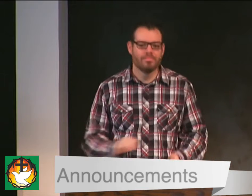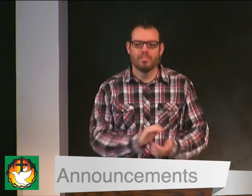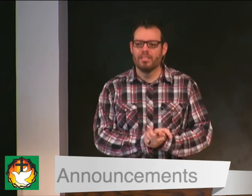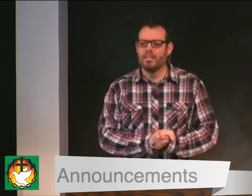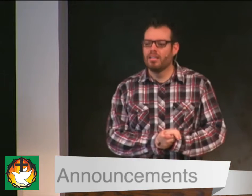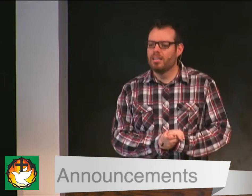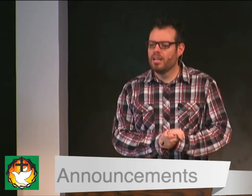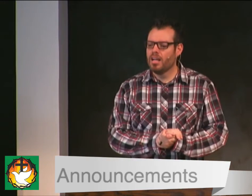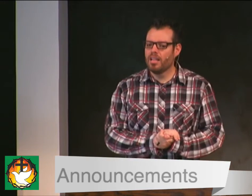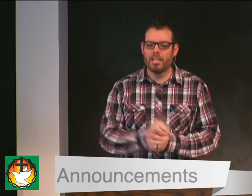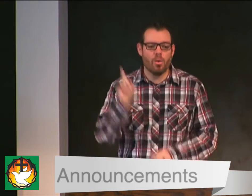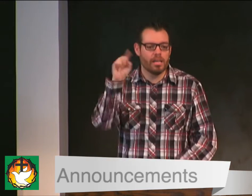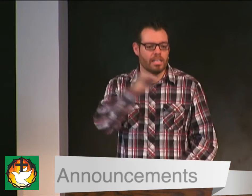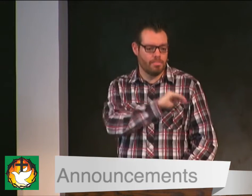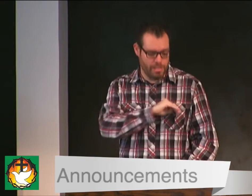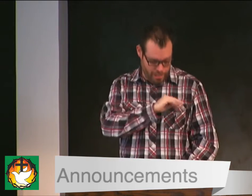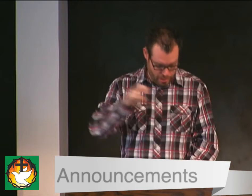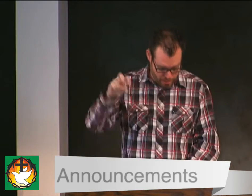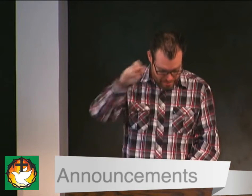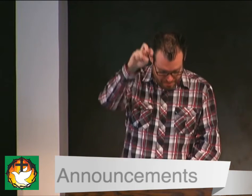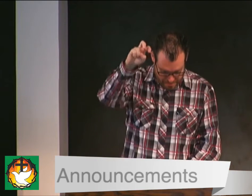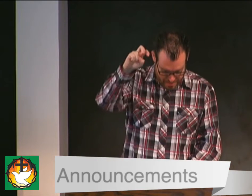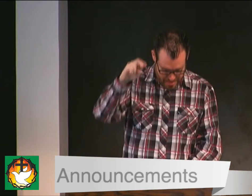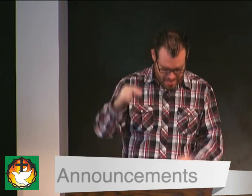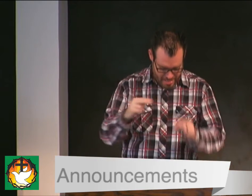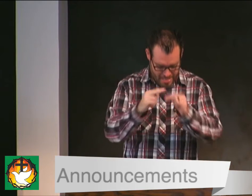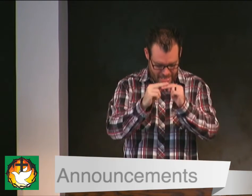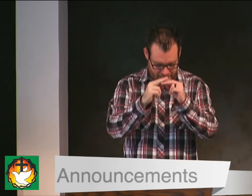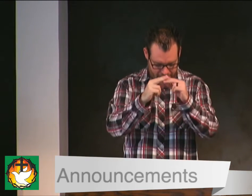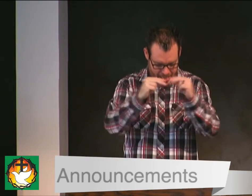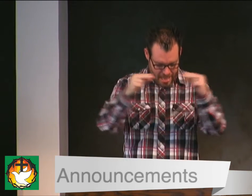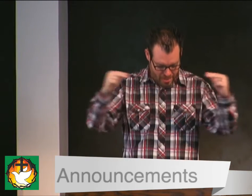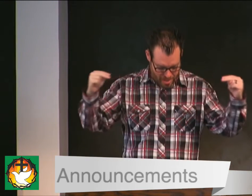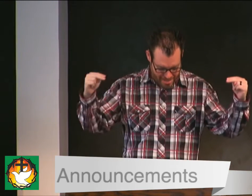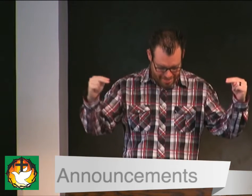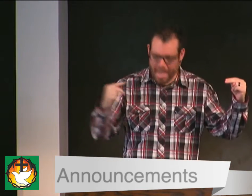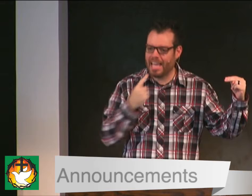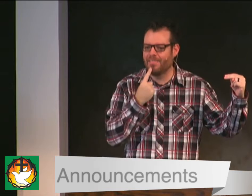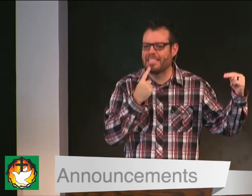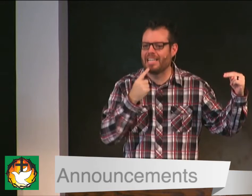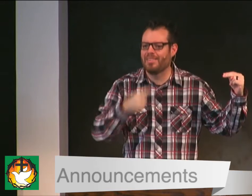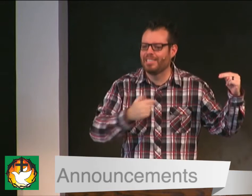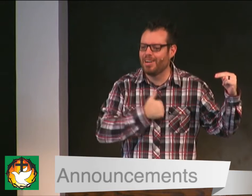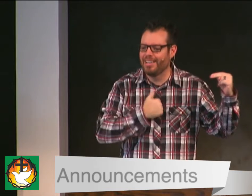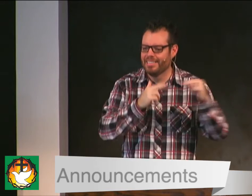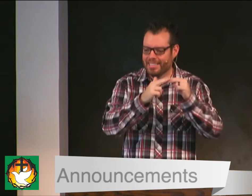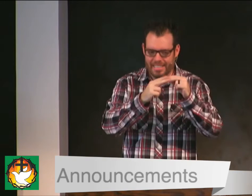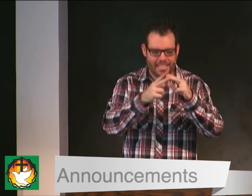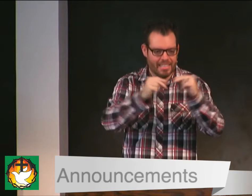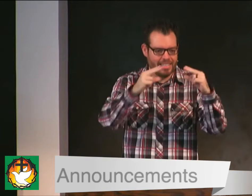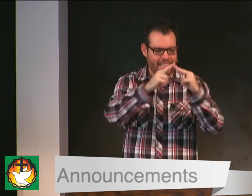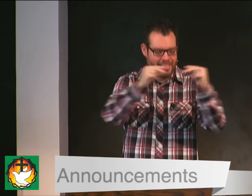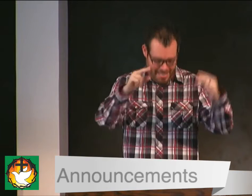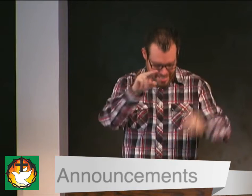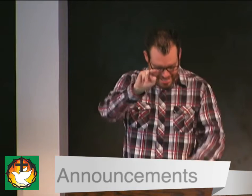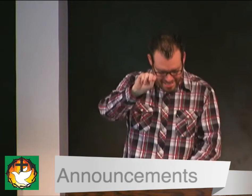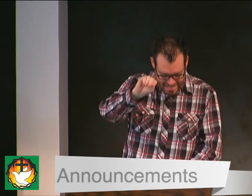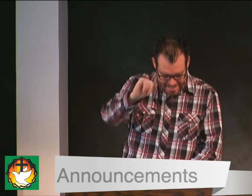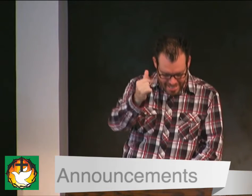little. They're going on a missions trip. In Nicaragua, I can't even say it right, sorry.